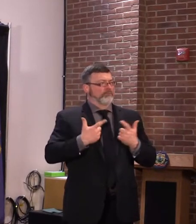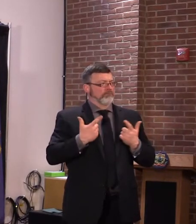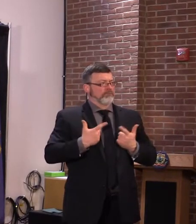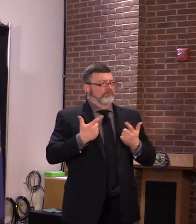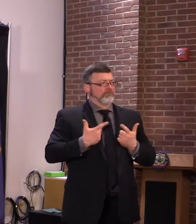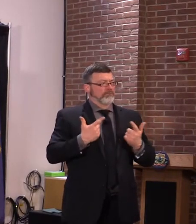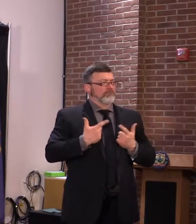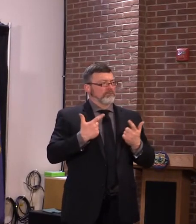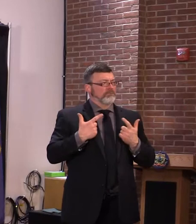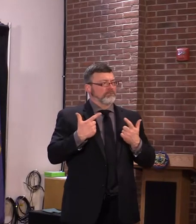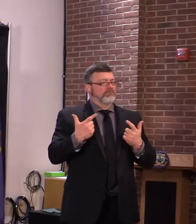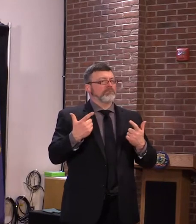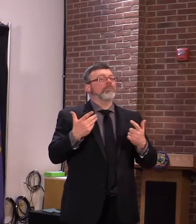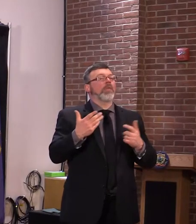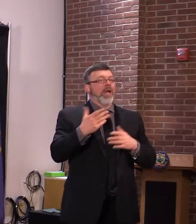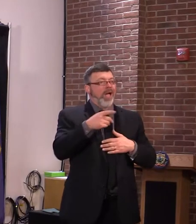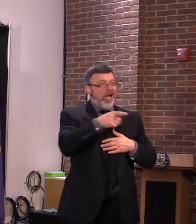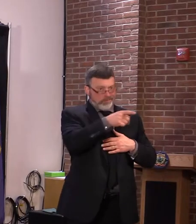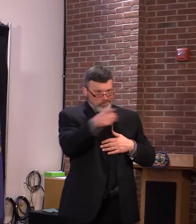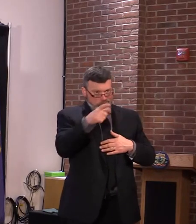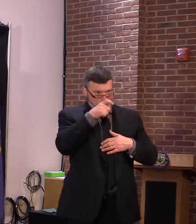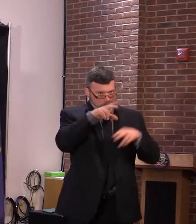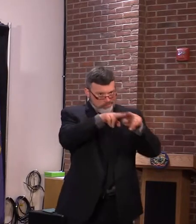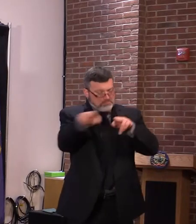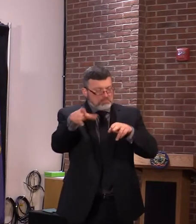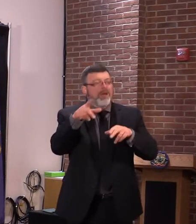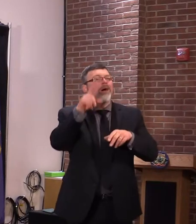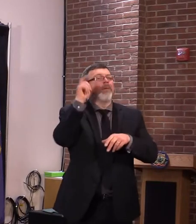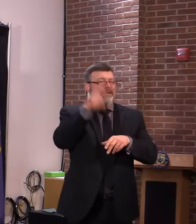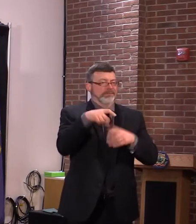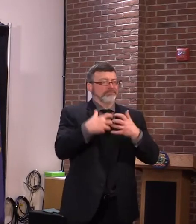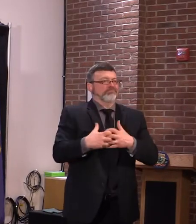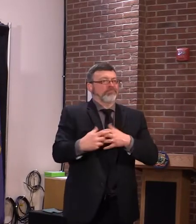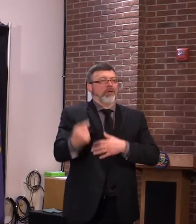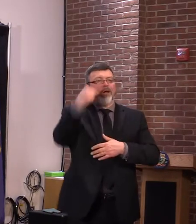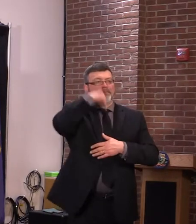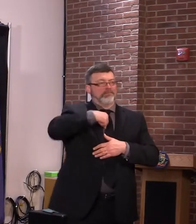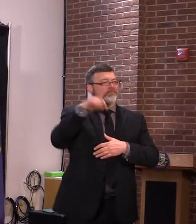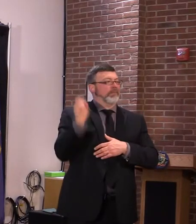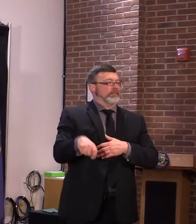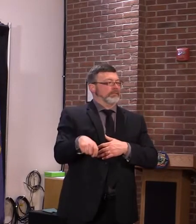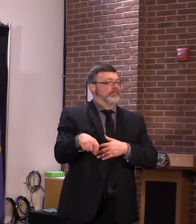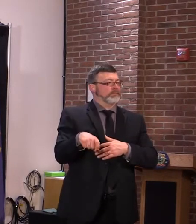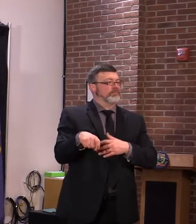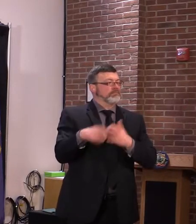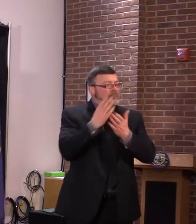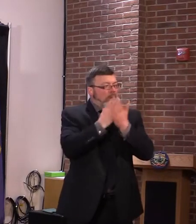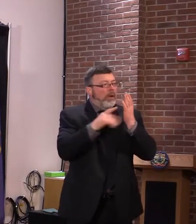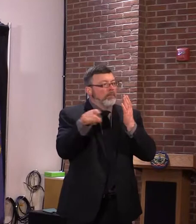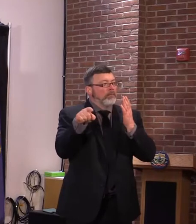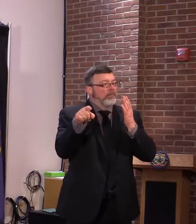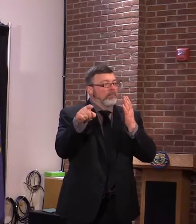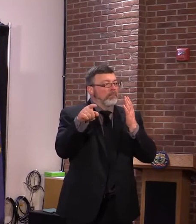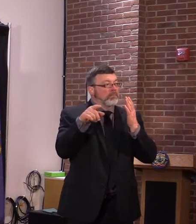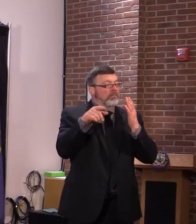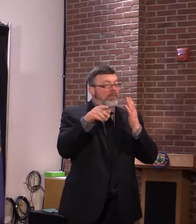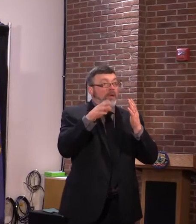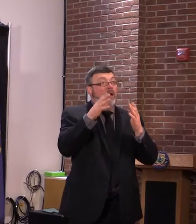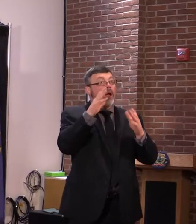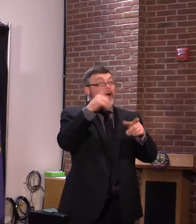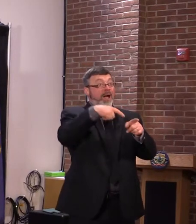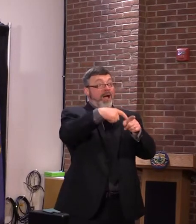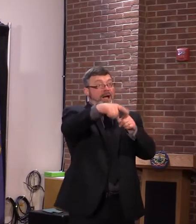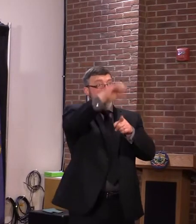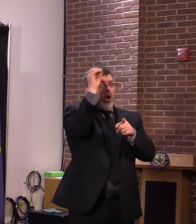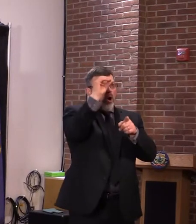are on ventilators. This is testimony both to the presumed lower virulence of Omicron, but also